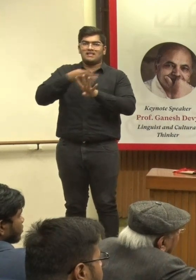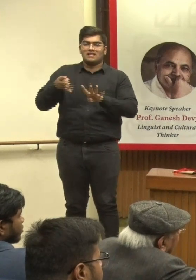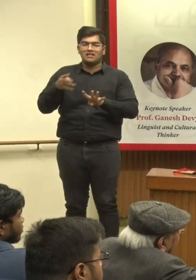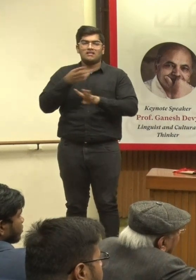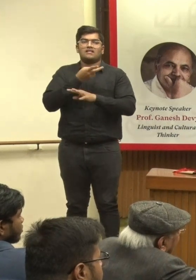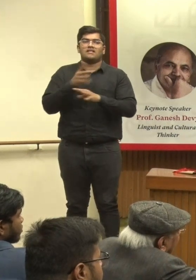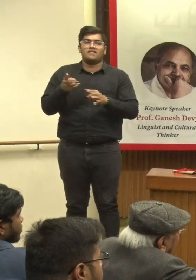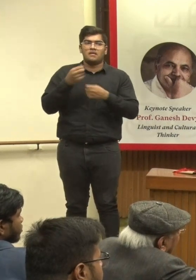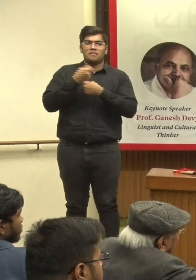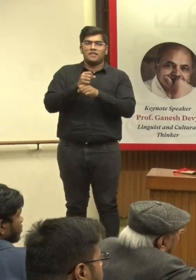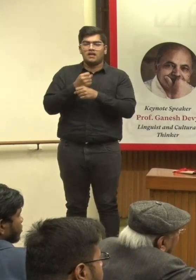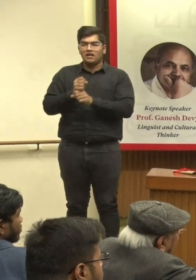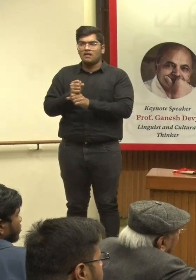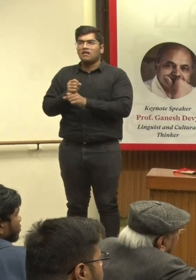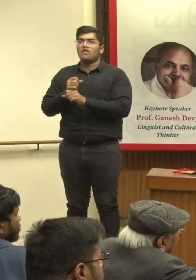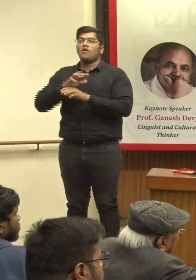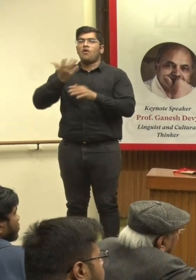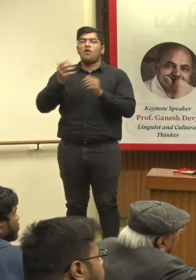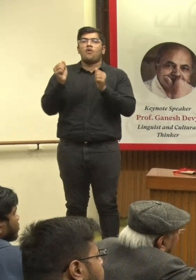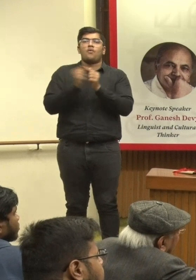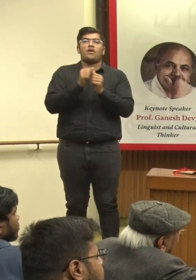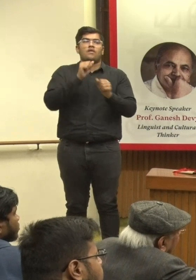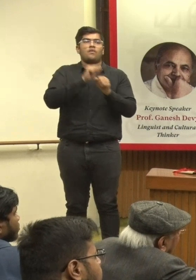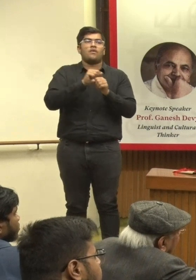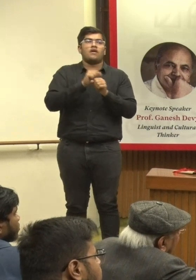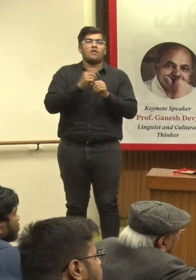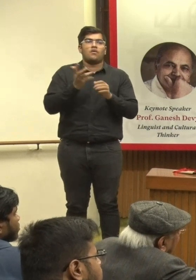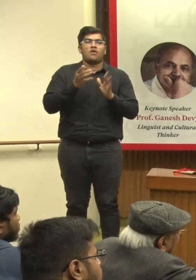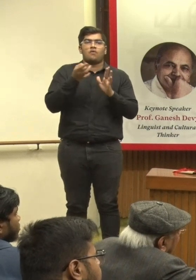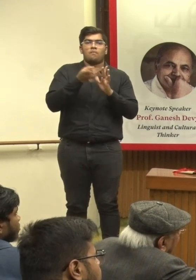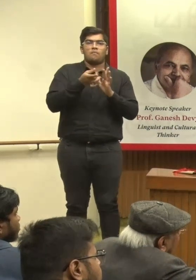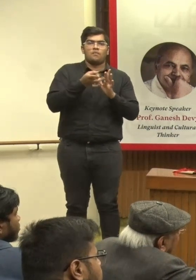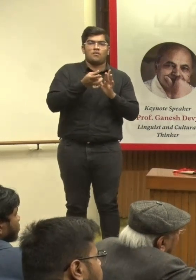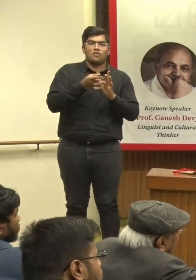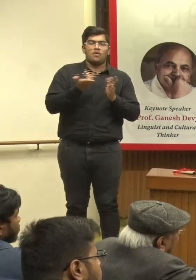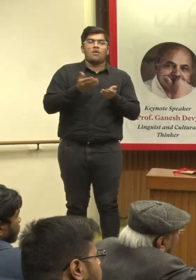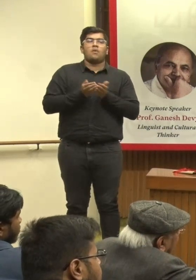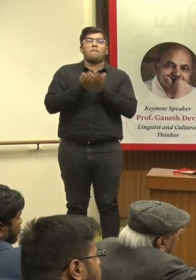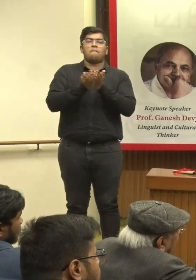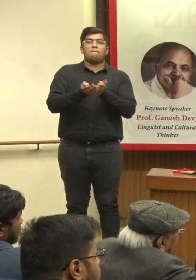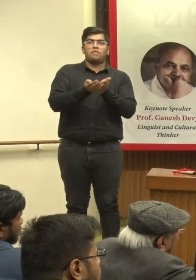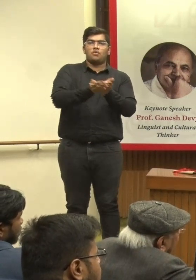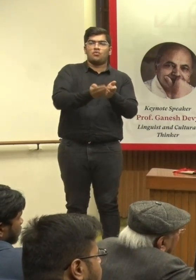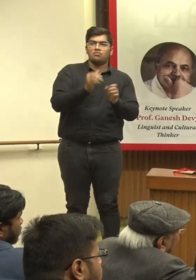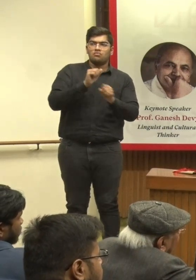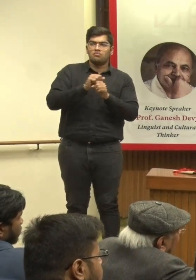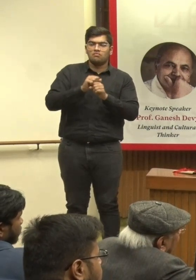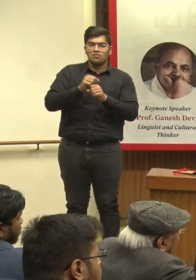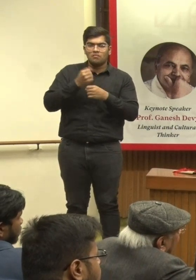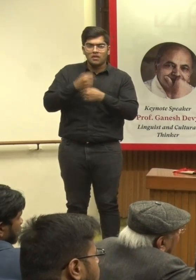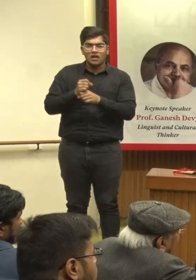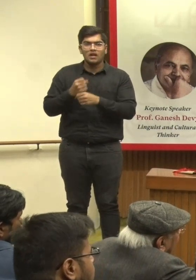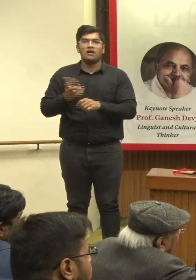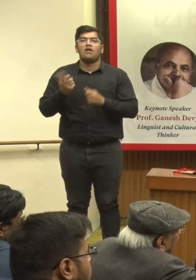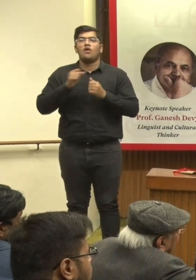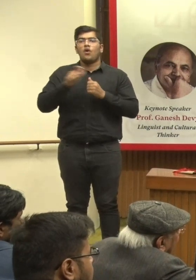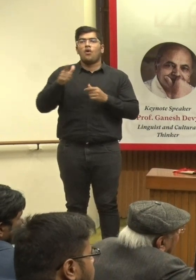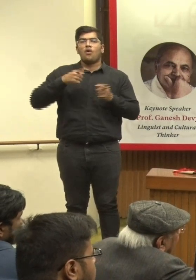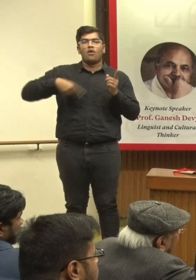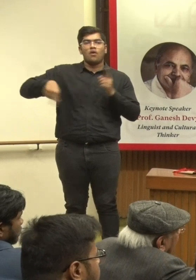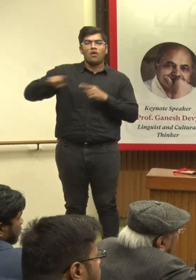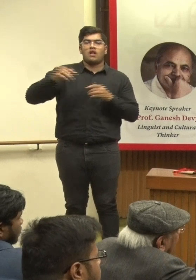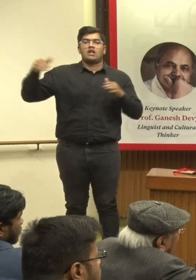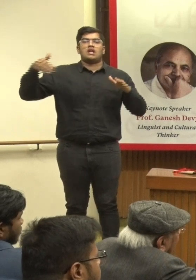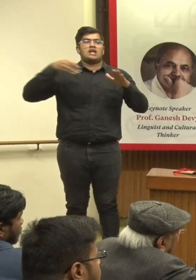communities which work with bones and so on, which make boats and so on, have all migrated